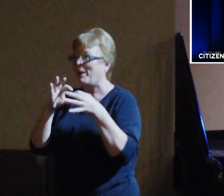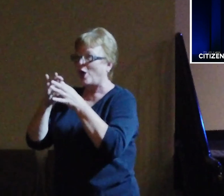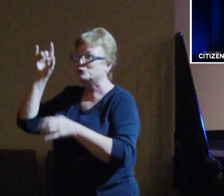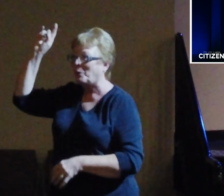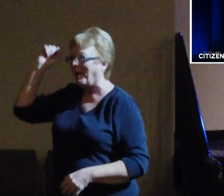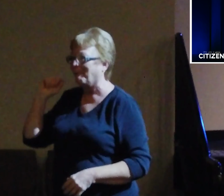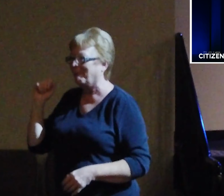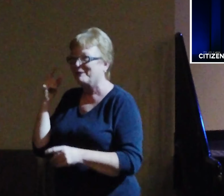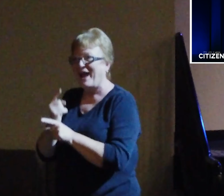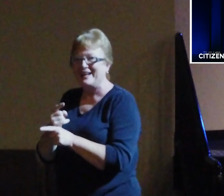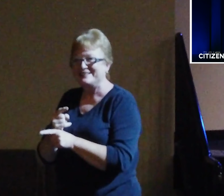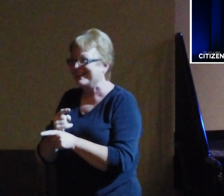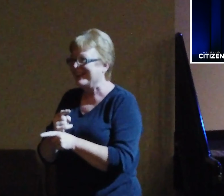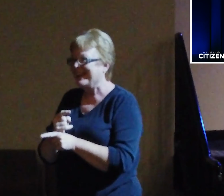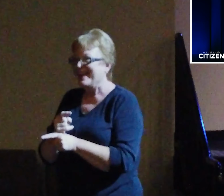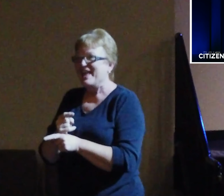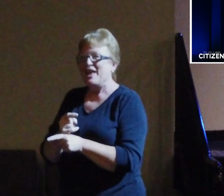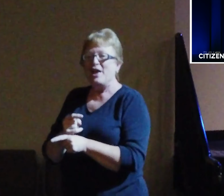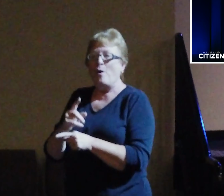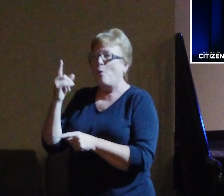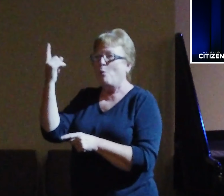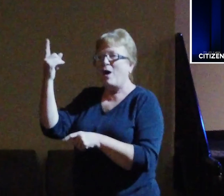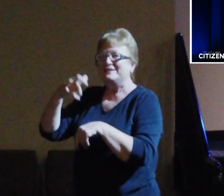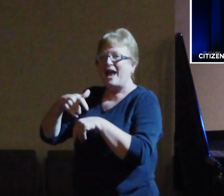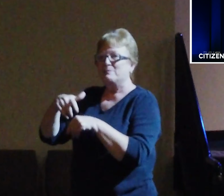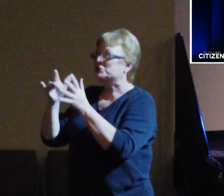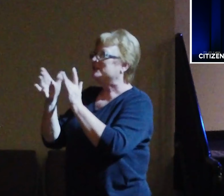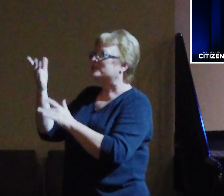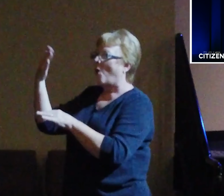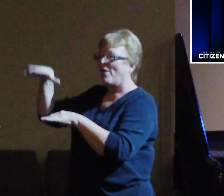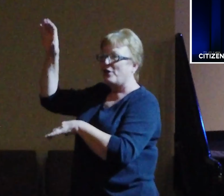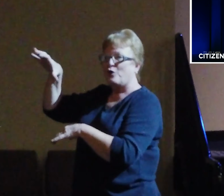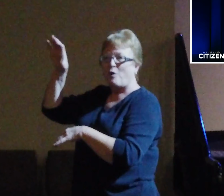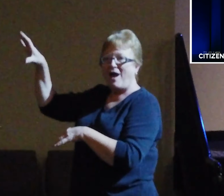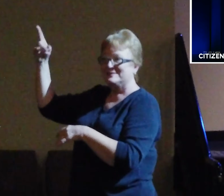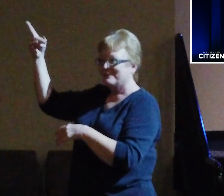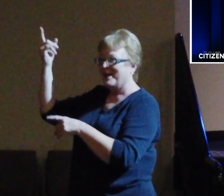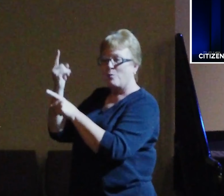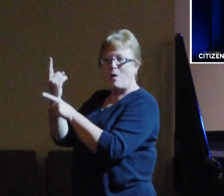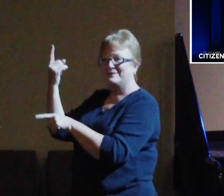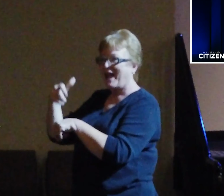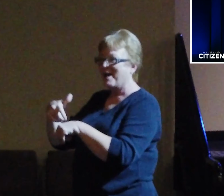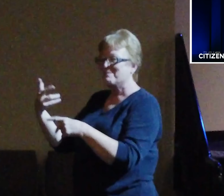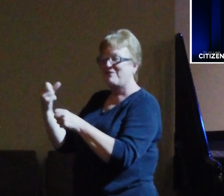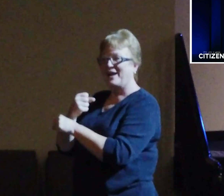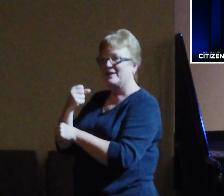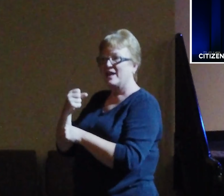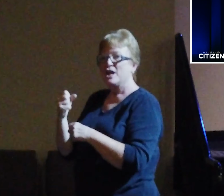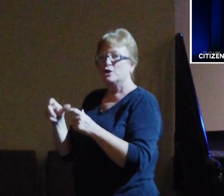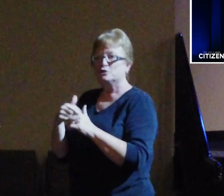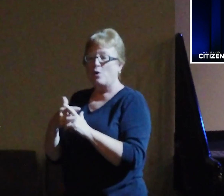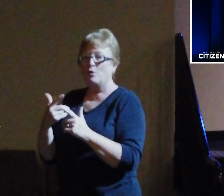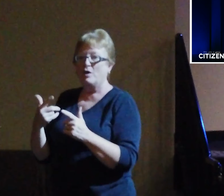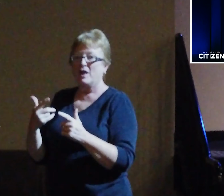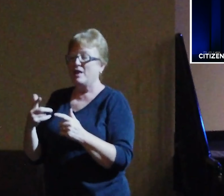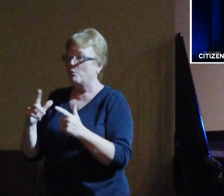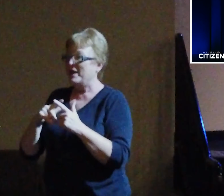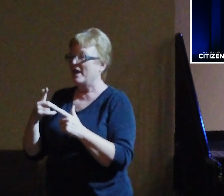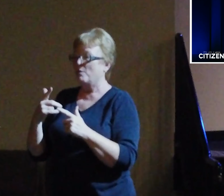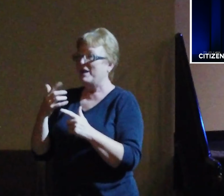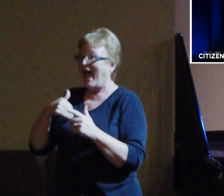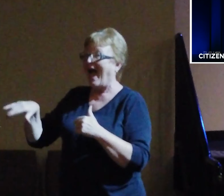enemy once for all on the cross and in the resurrection. So a good citizen of the kingdom of heaven has this radical unity